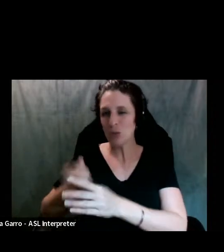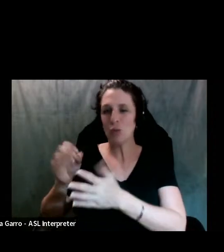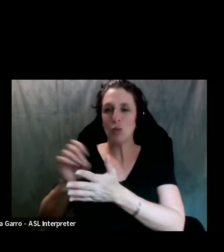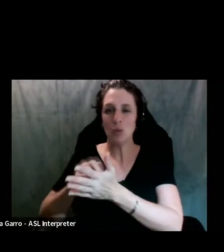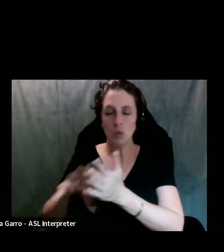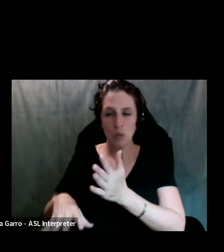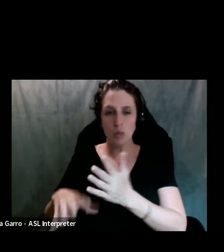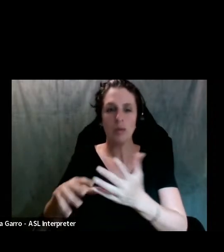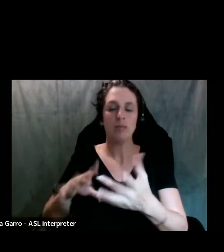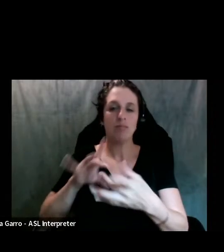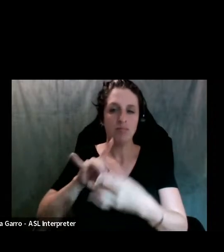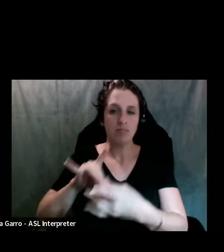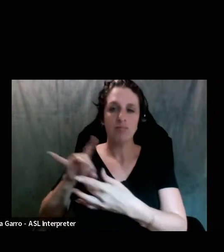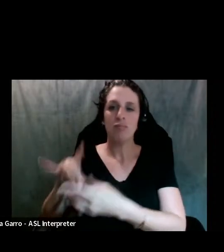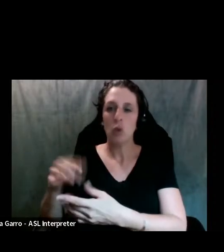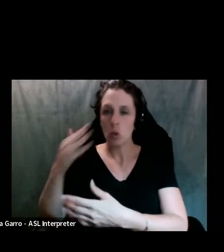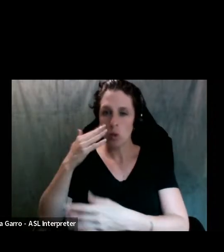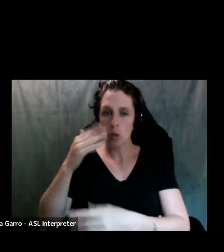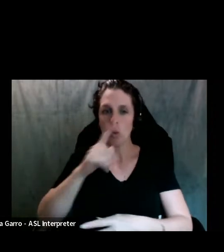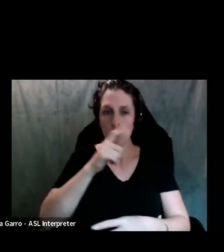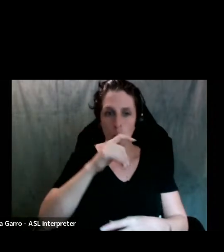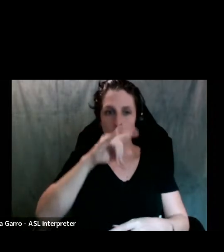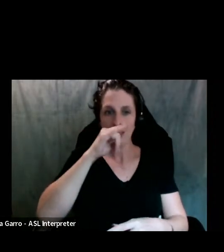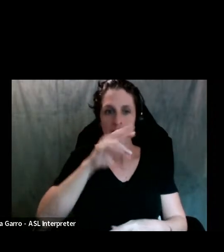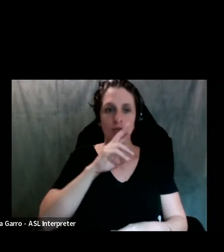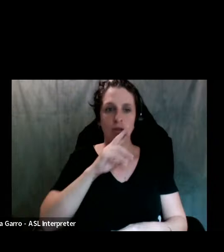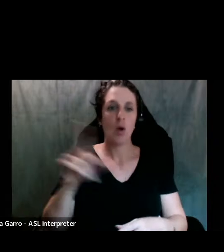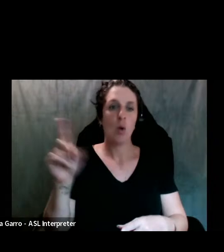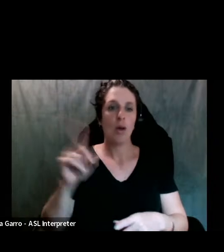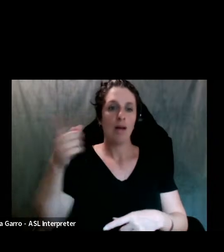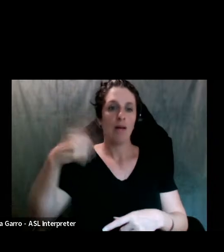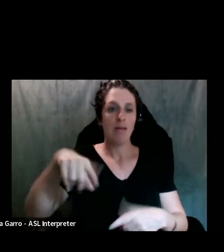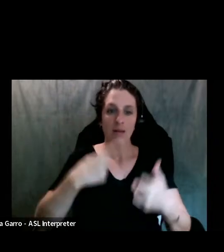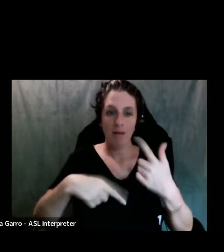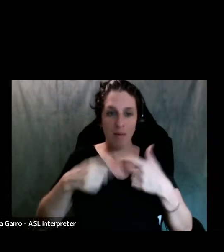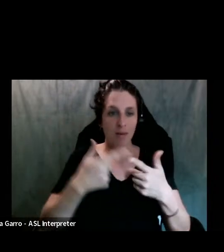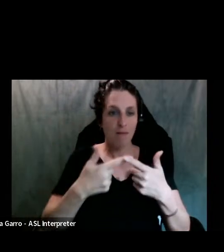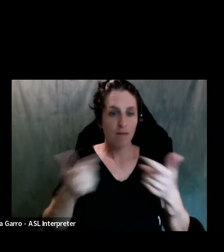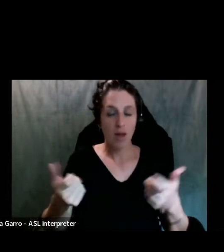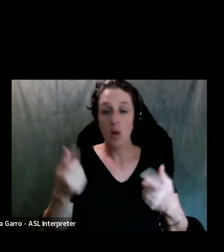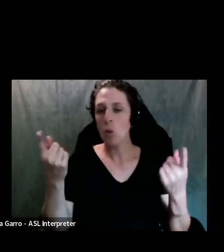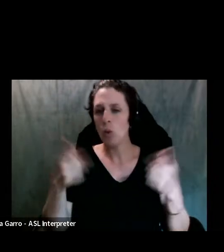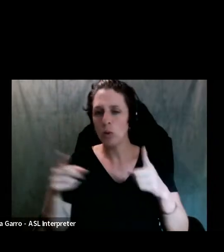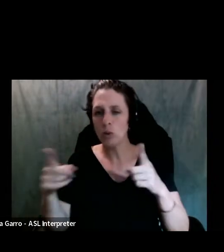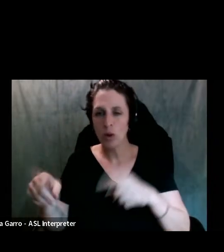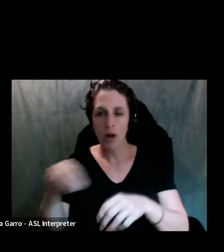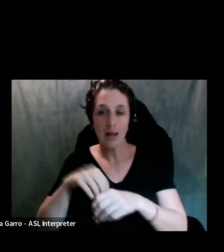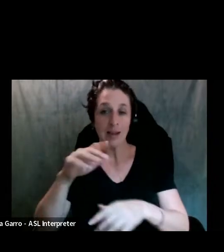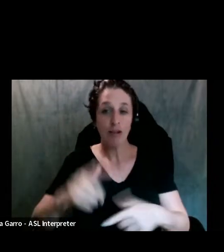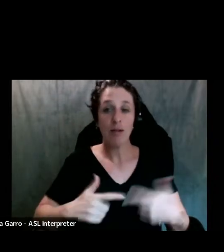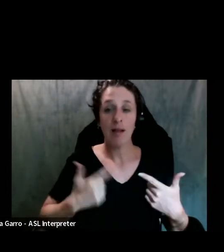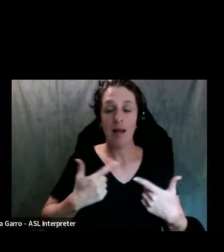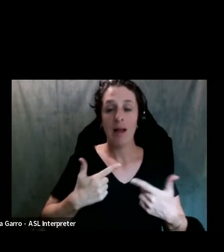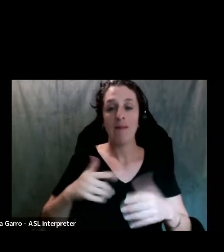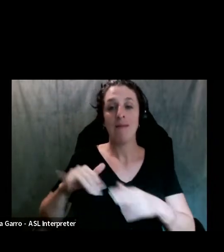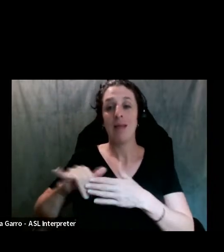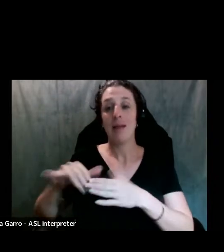knowing who these kids are, where they're coming from, what's going on in their lives outside of